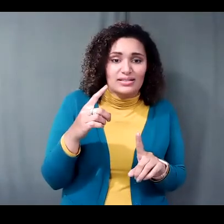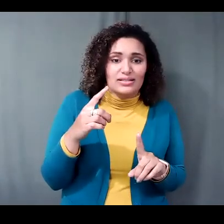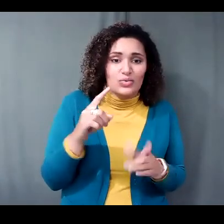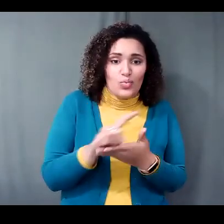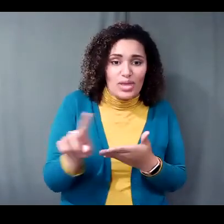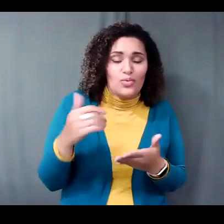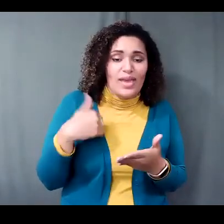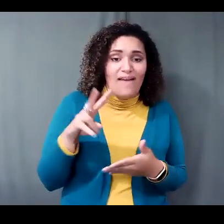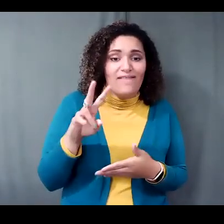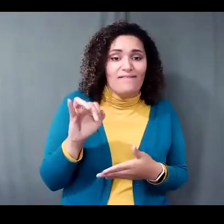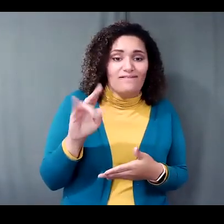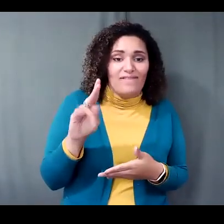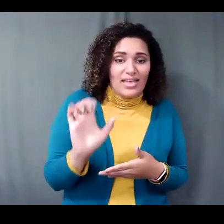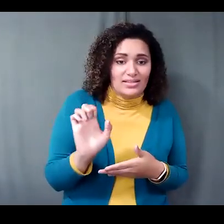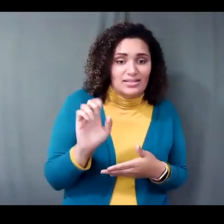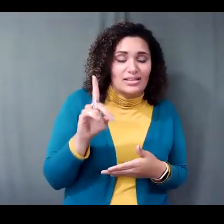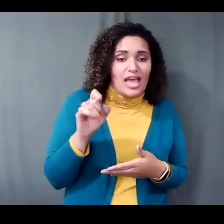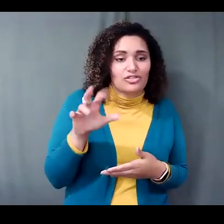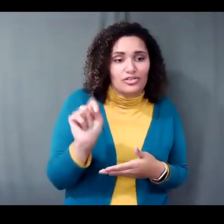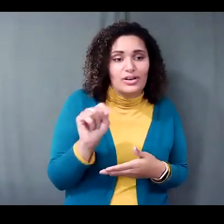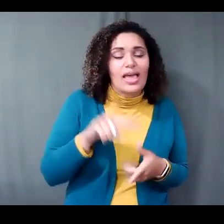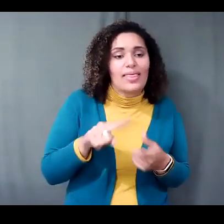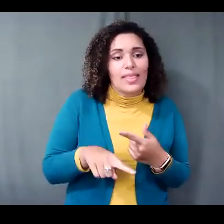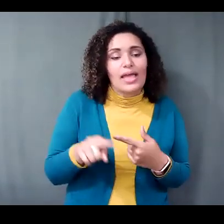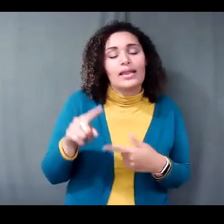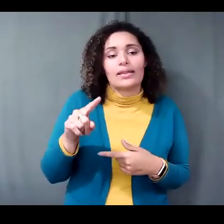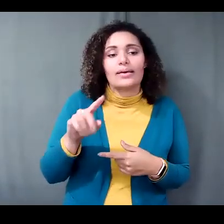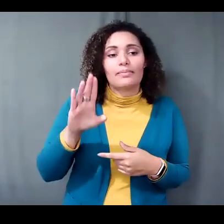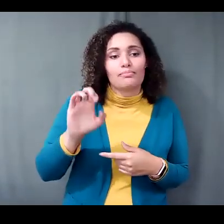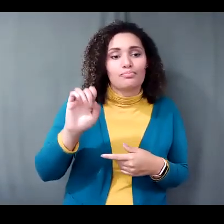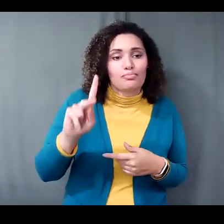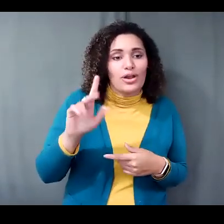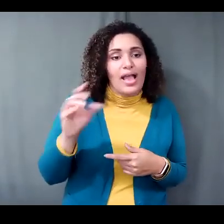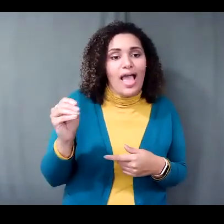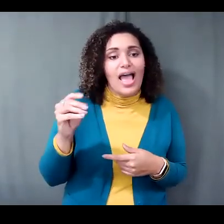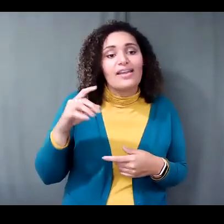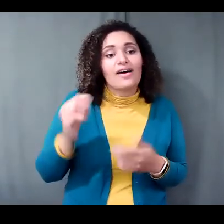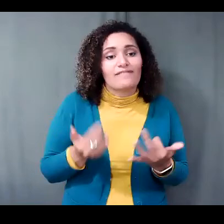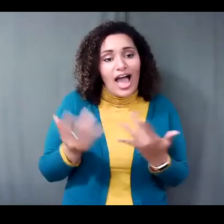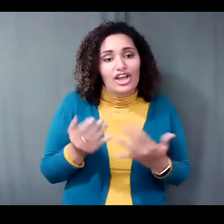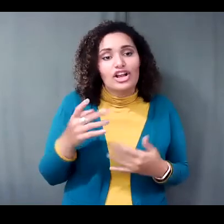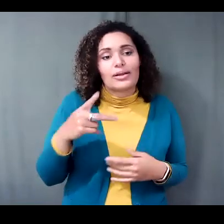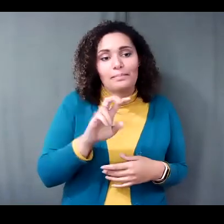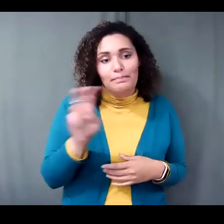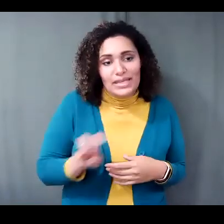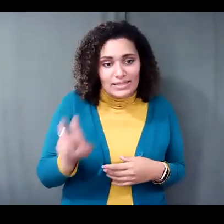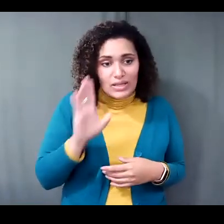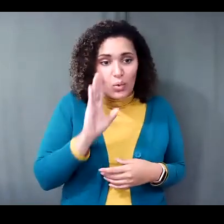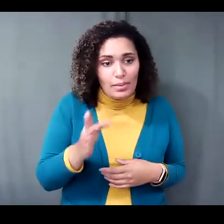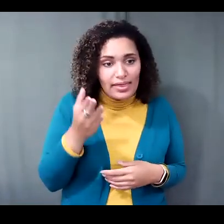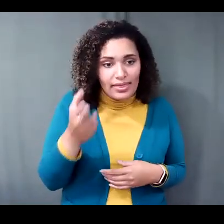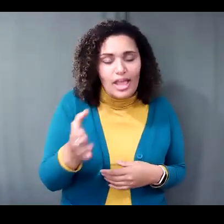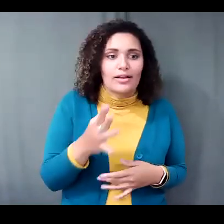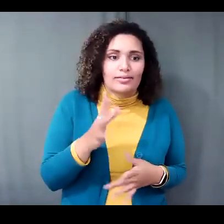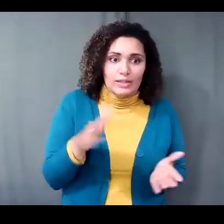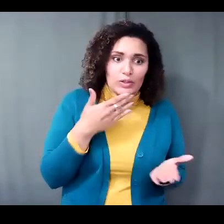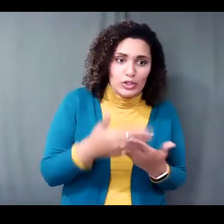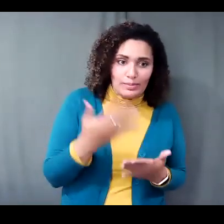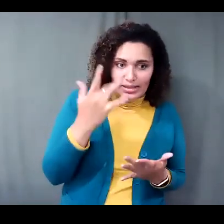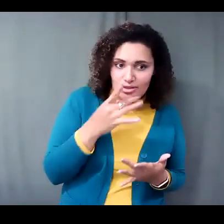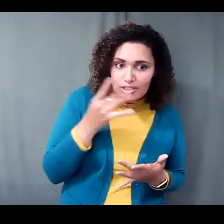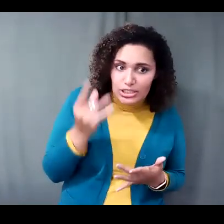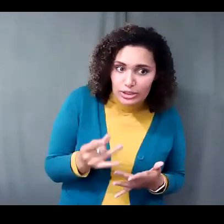hour. And we have here that we're going to do dealer's choice. So you guys get to pick, which I'm not sure if that means you're supposed to